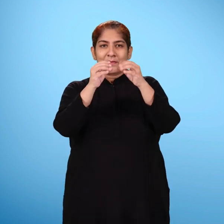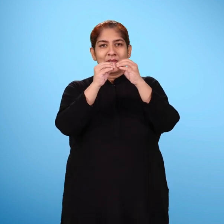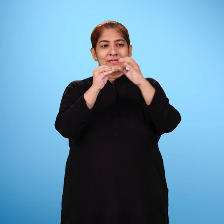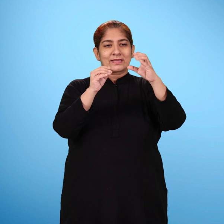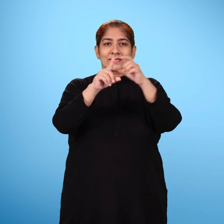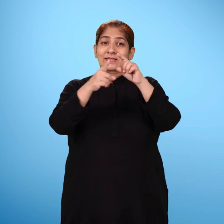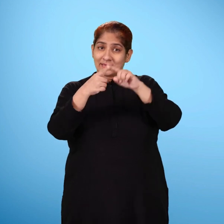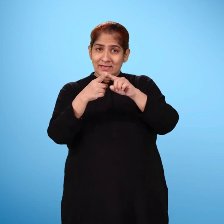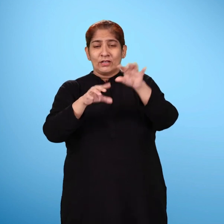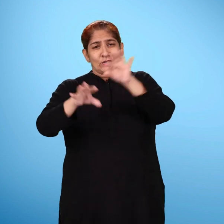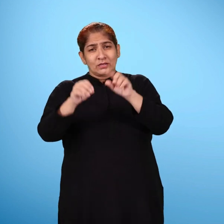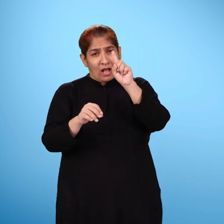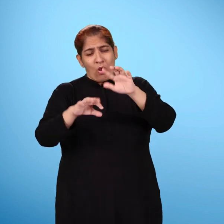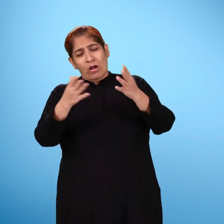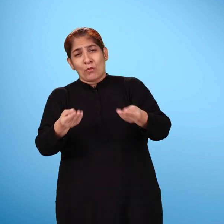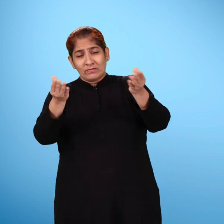Select one or more options.